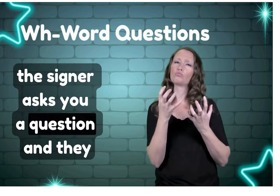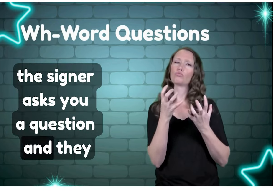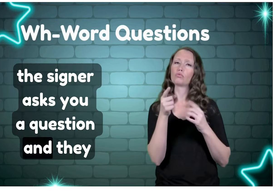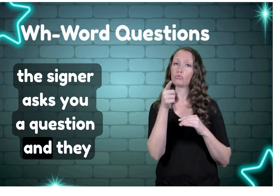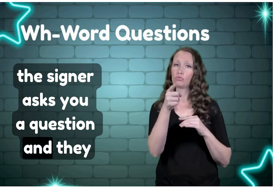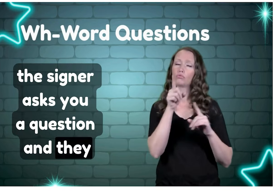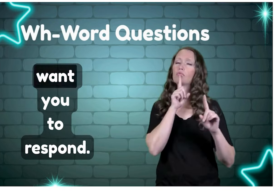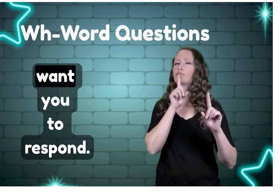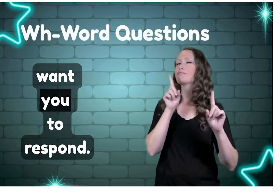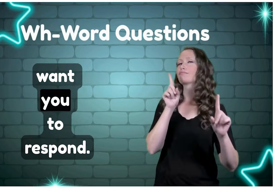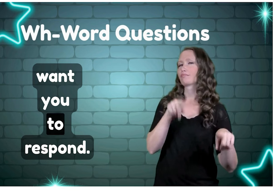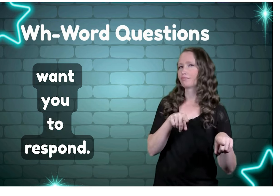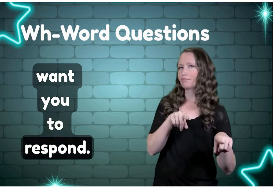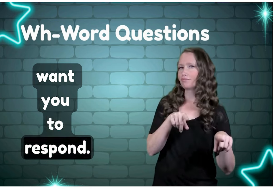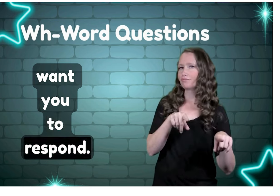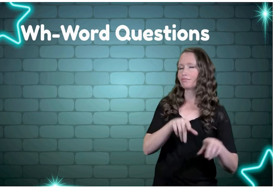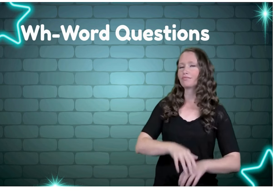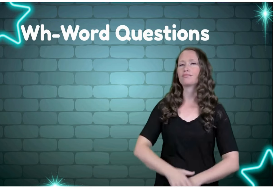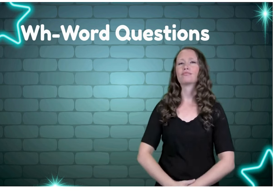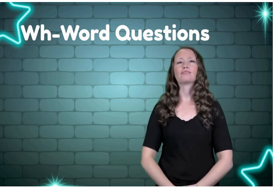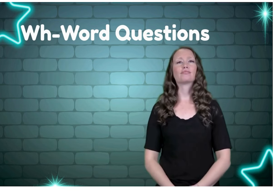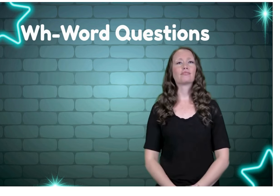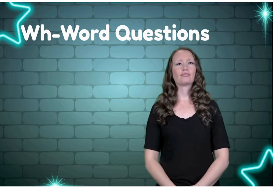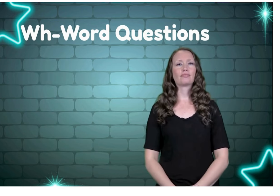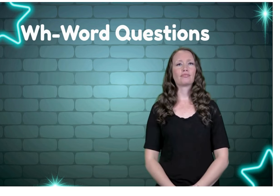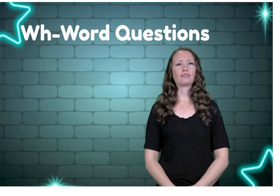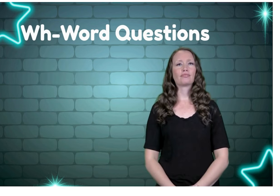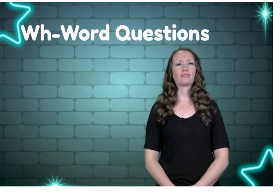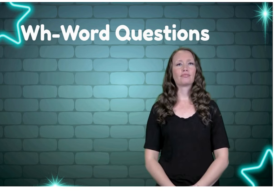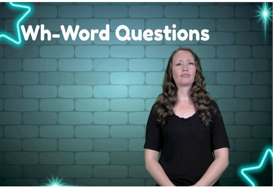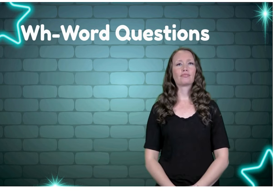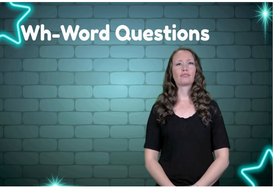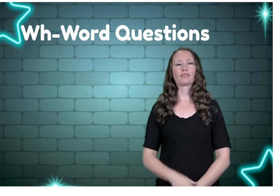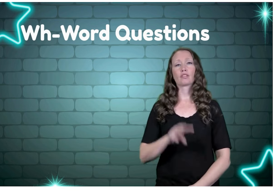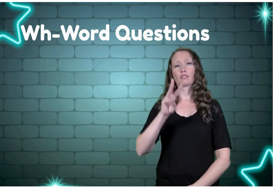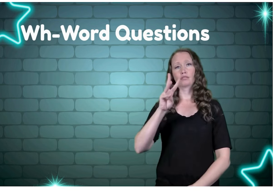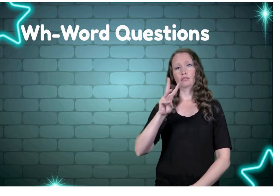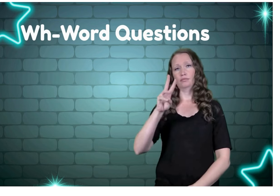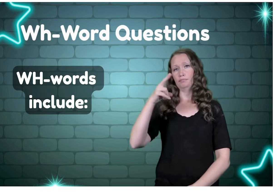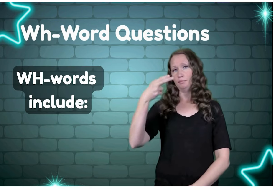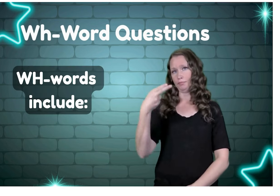a question and they want you to respond.